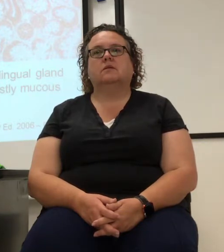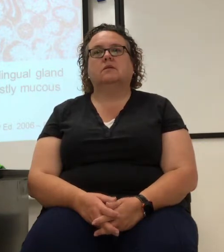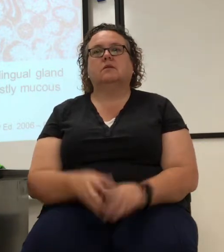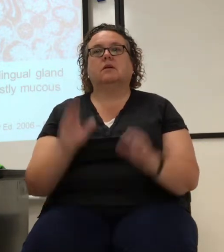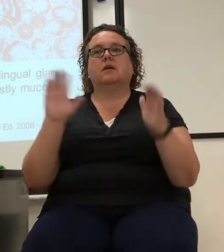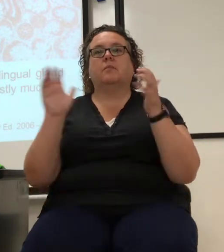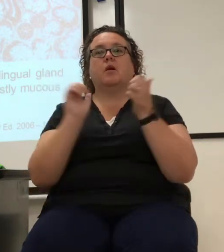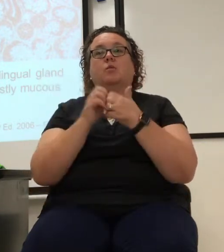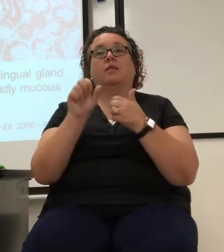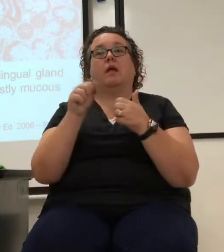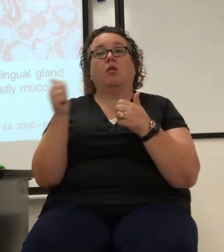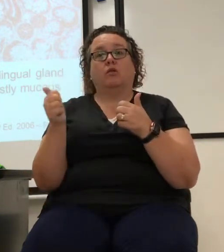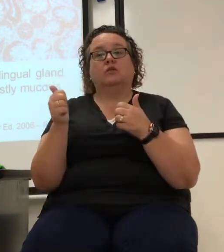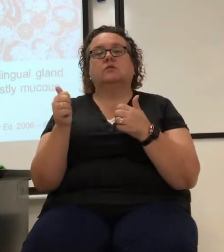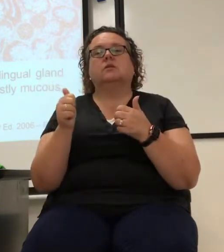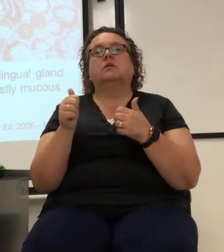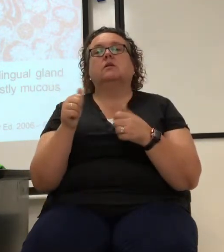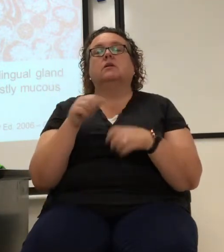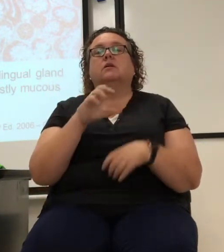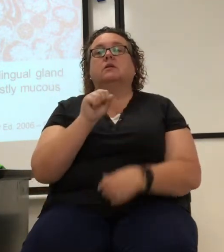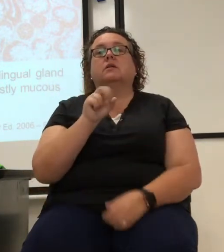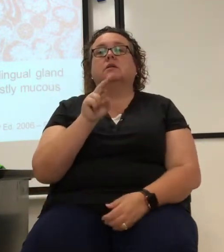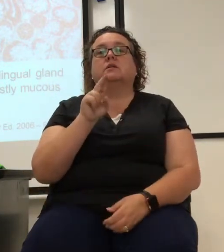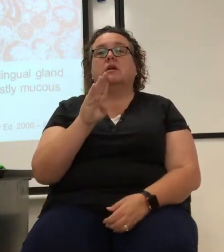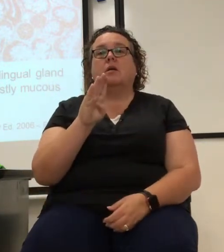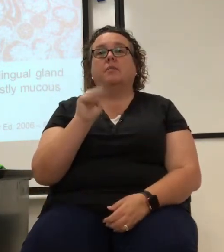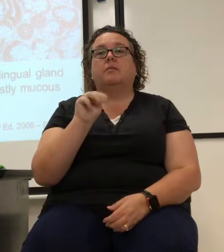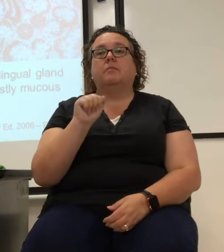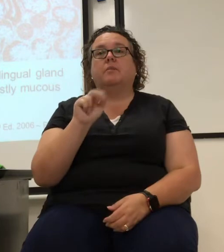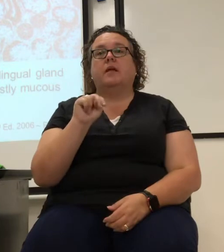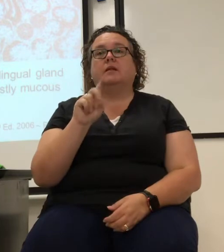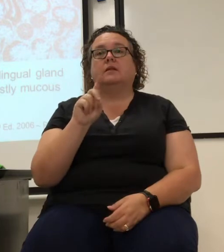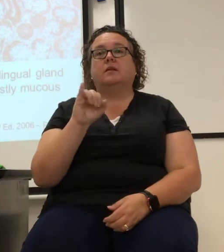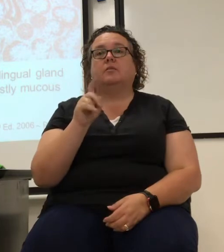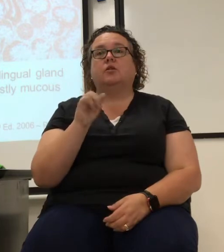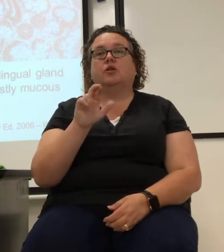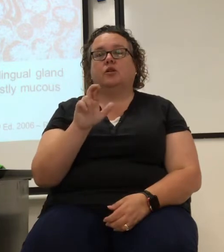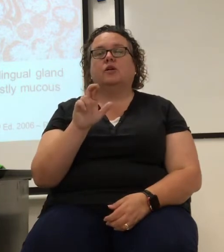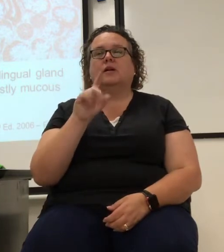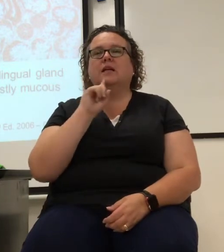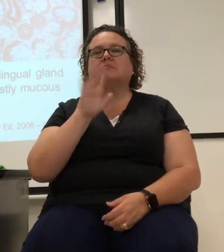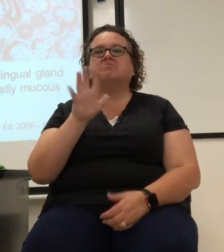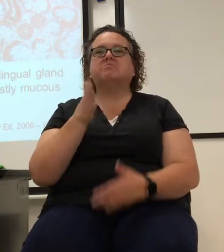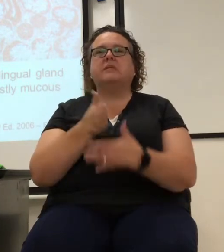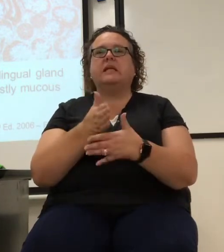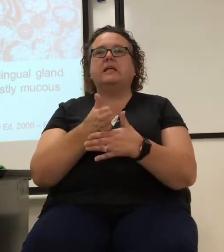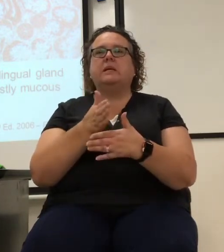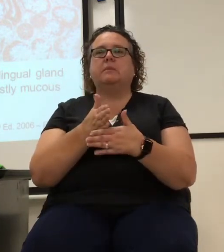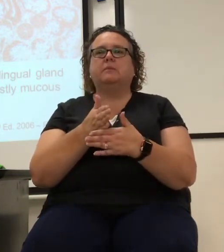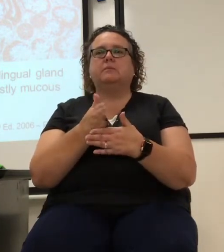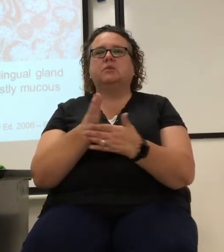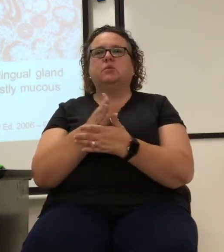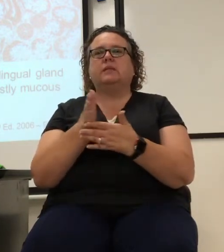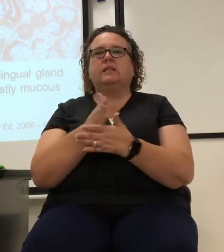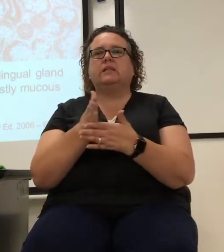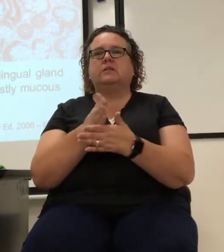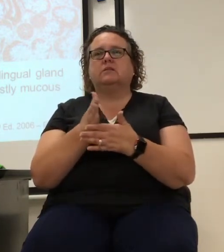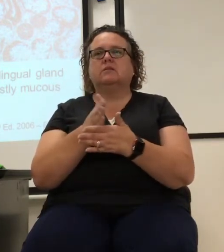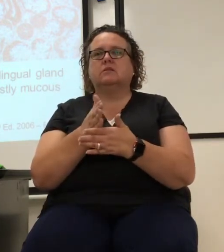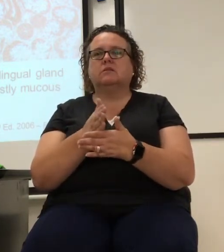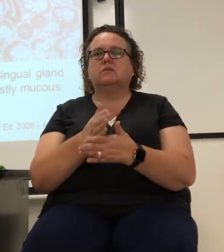Compared to the other ones, the submandibular duct length is kind of medium in between.